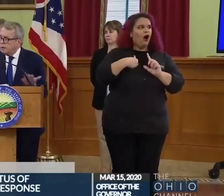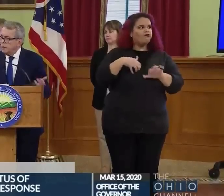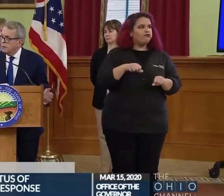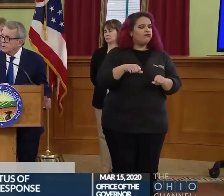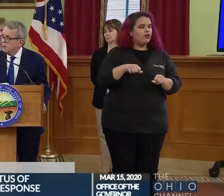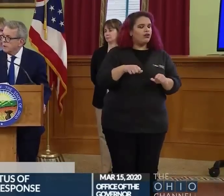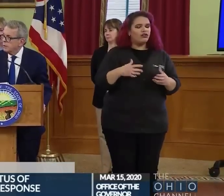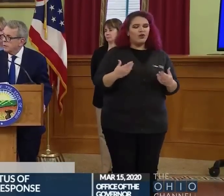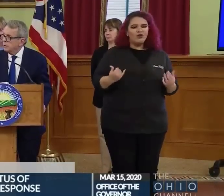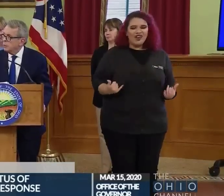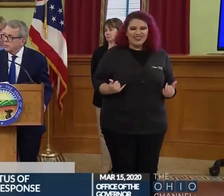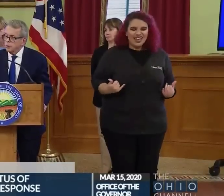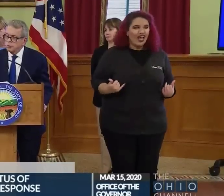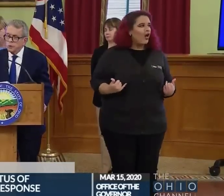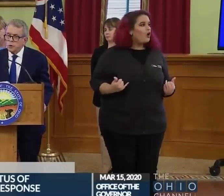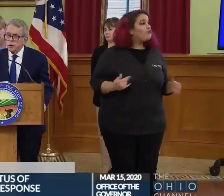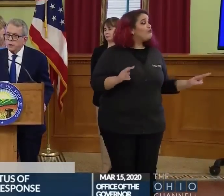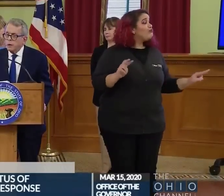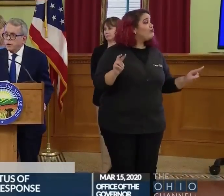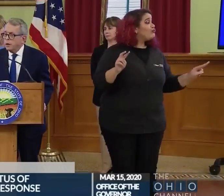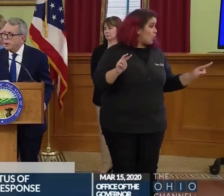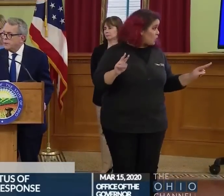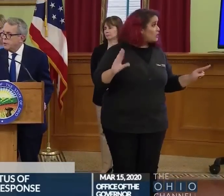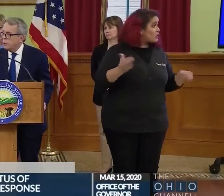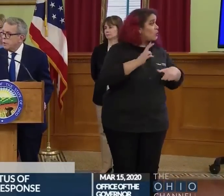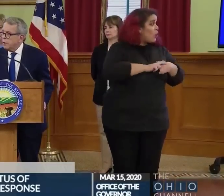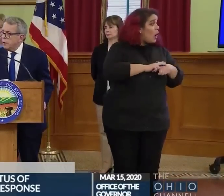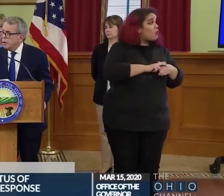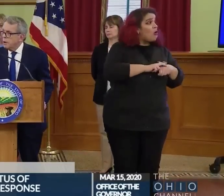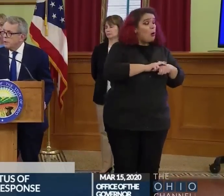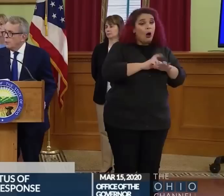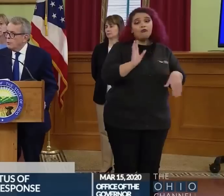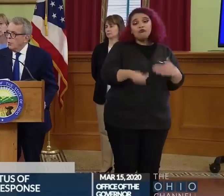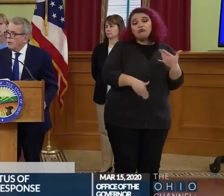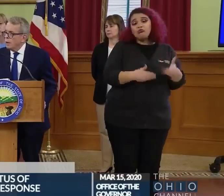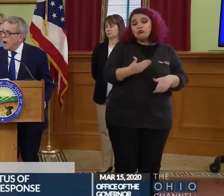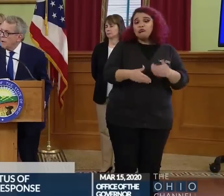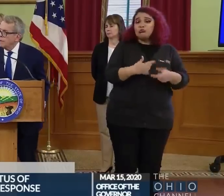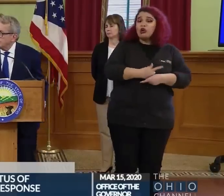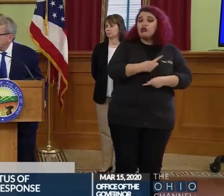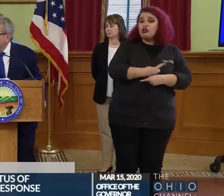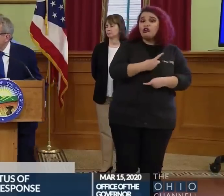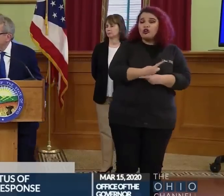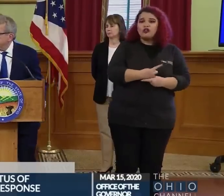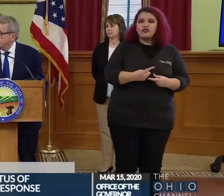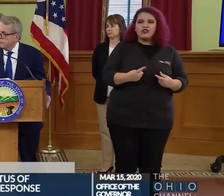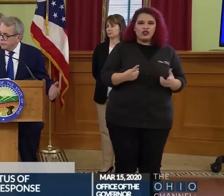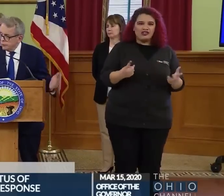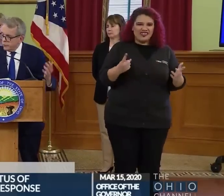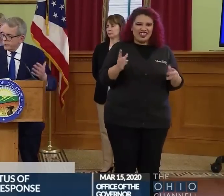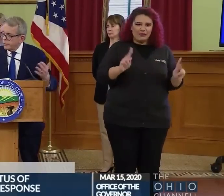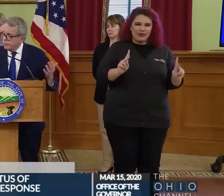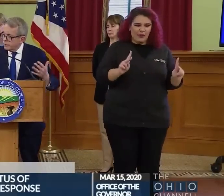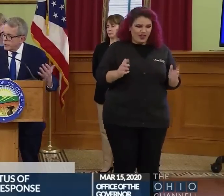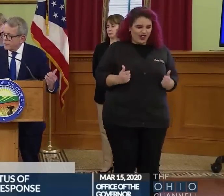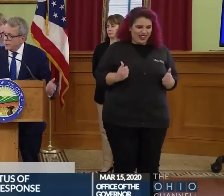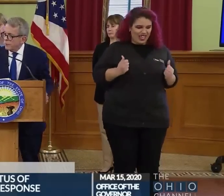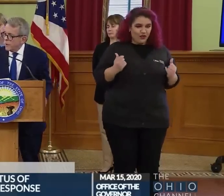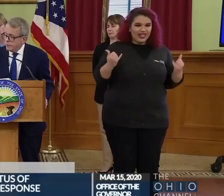outside and the world goes on. So nobody alive has experienced this